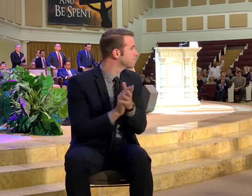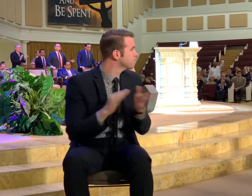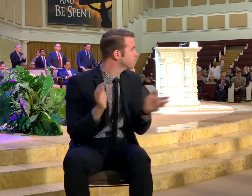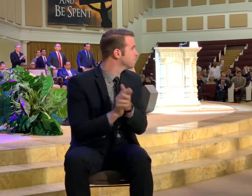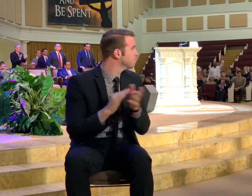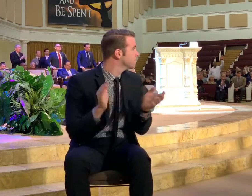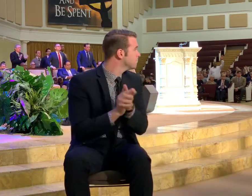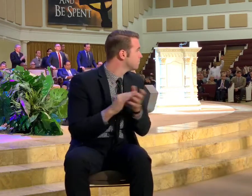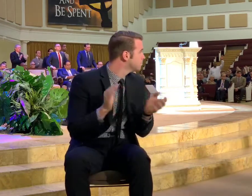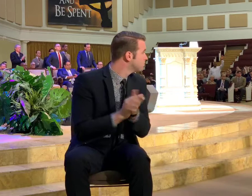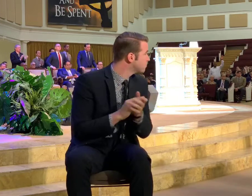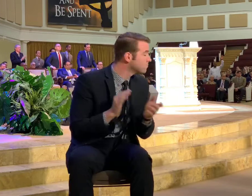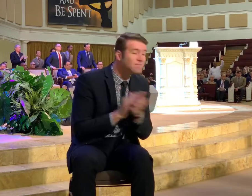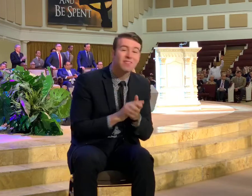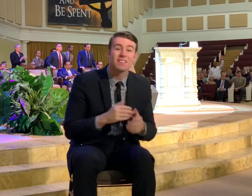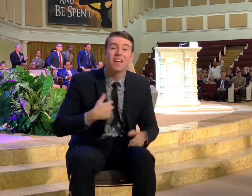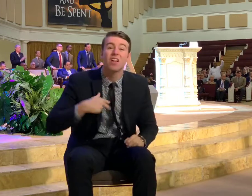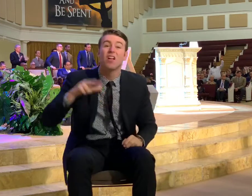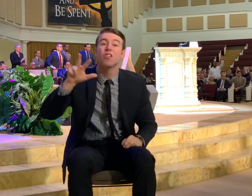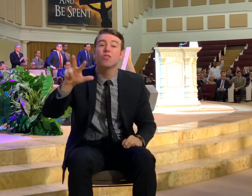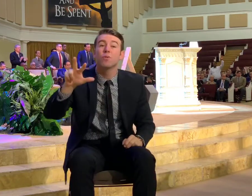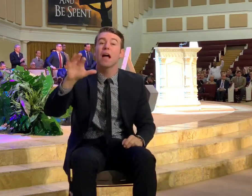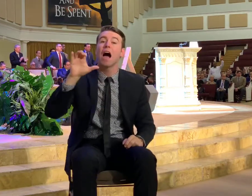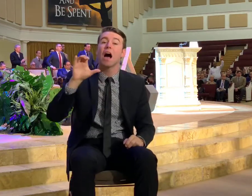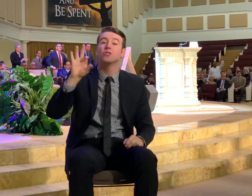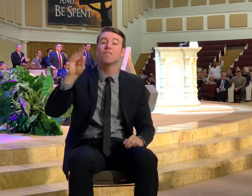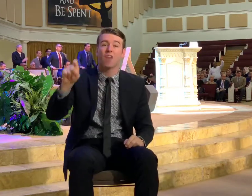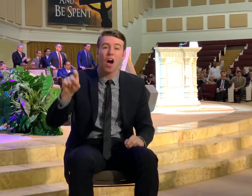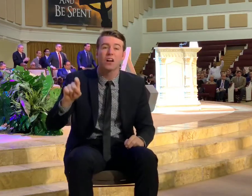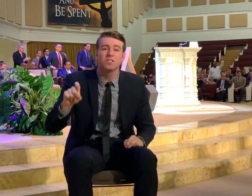He gathered 300 foxes.